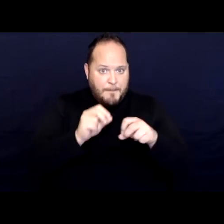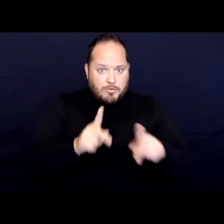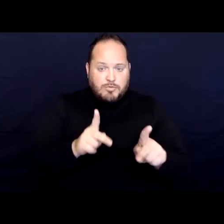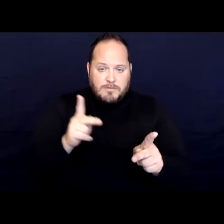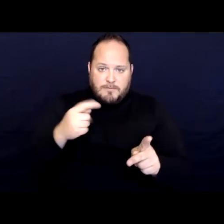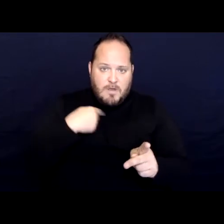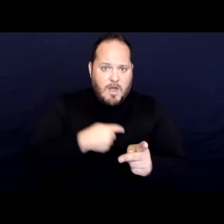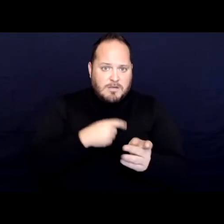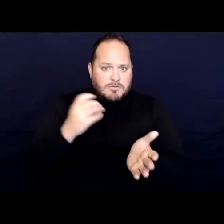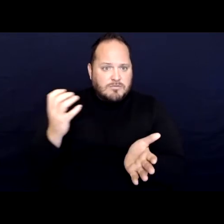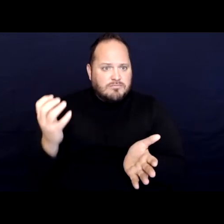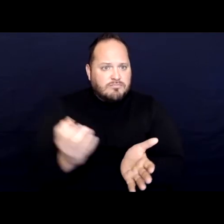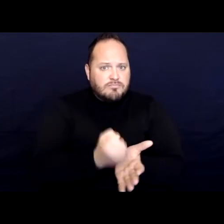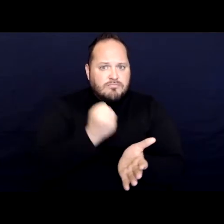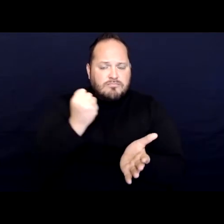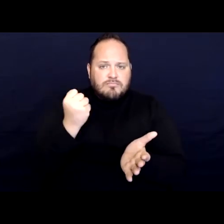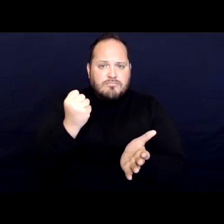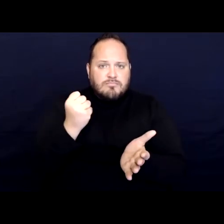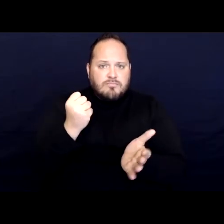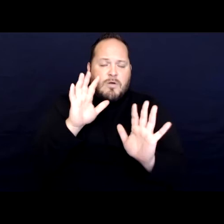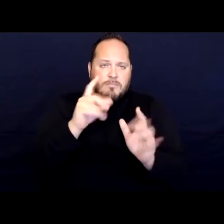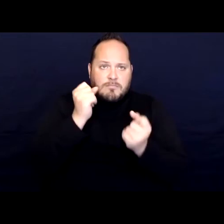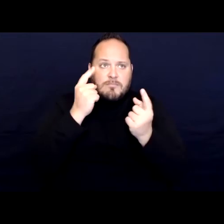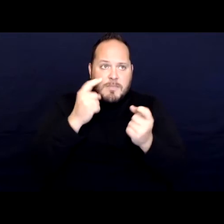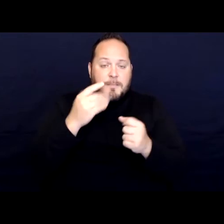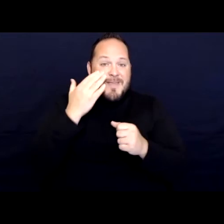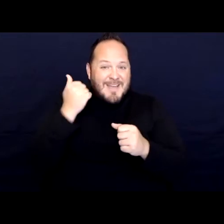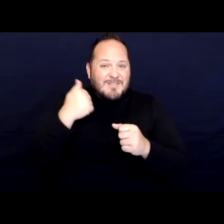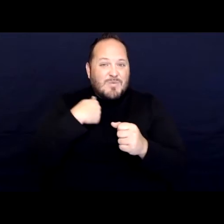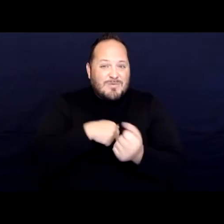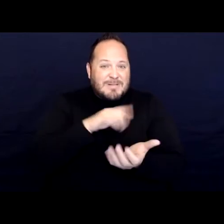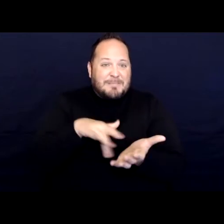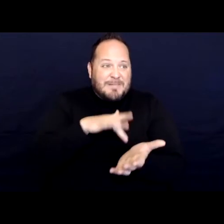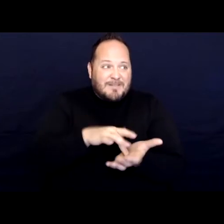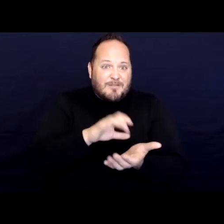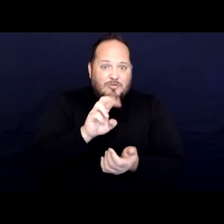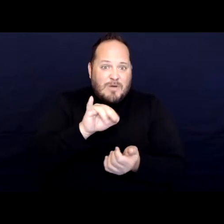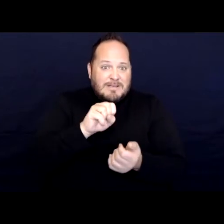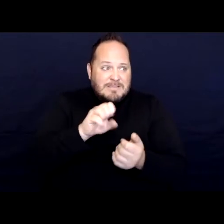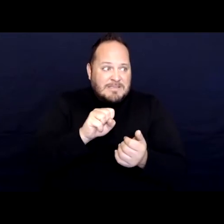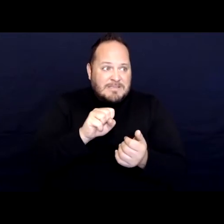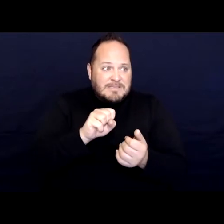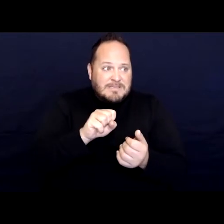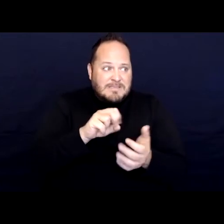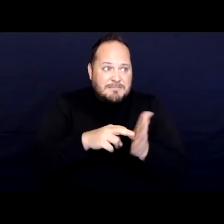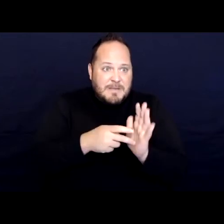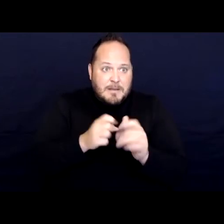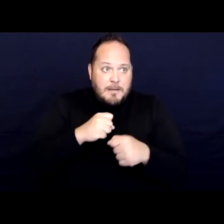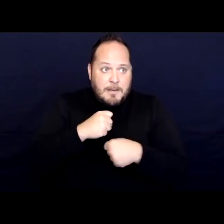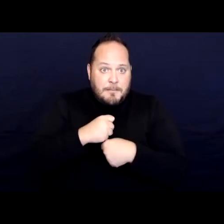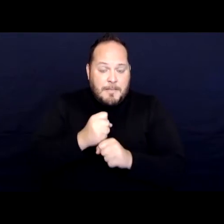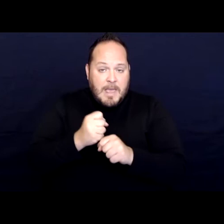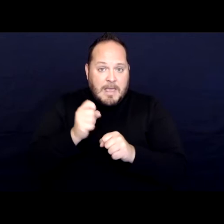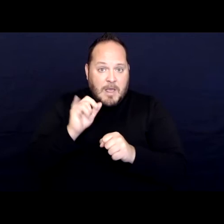um, because we were in a crisis, making those plans, those